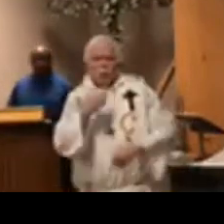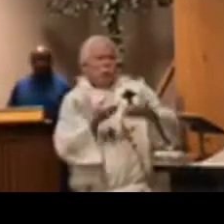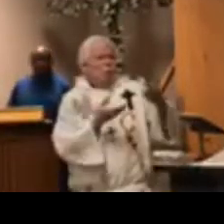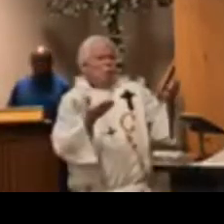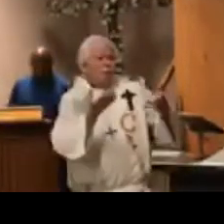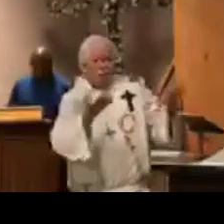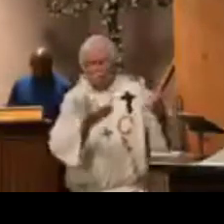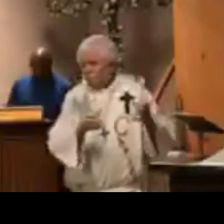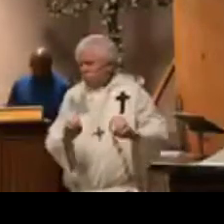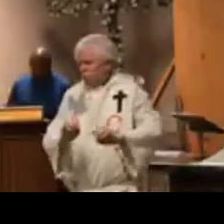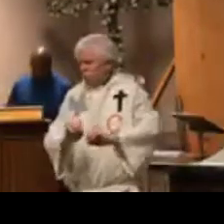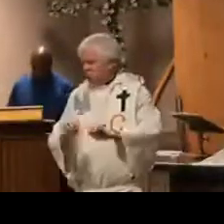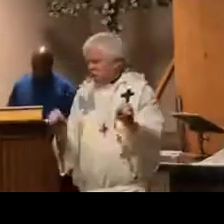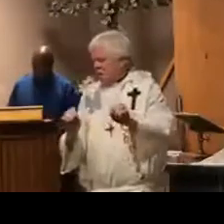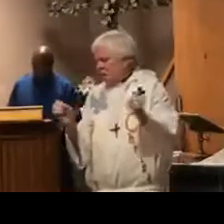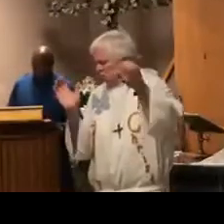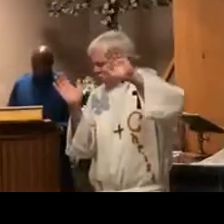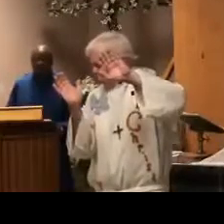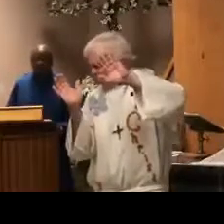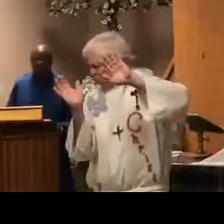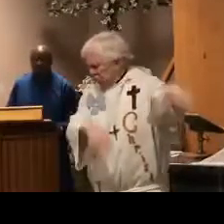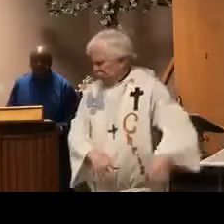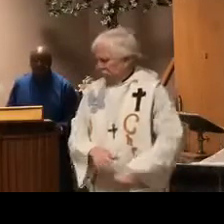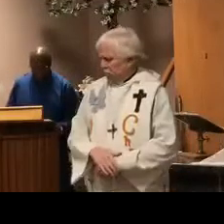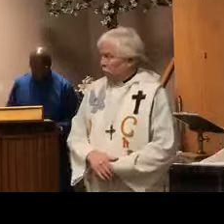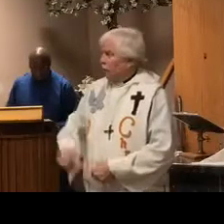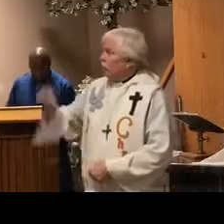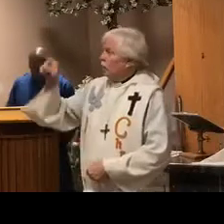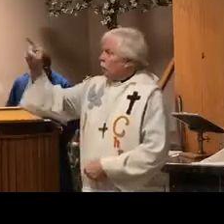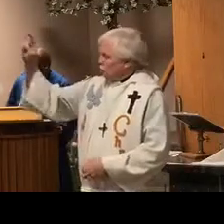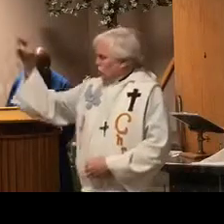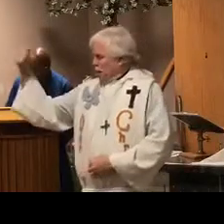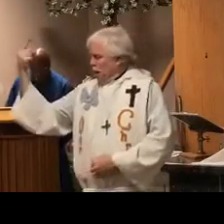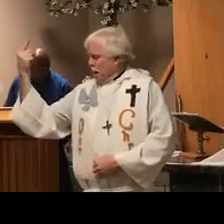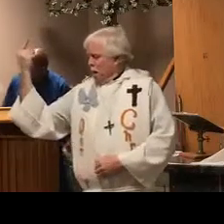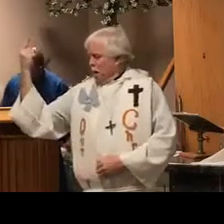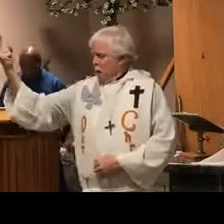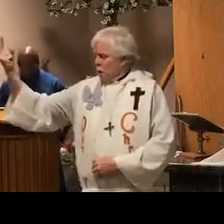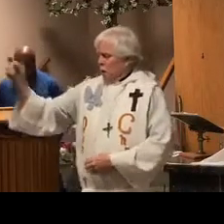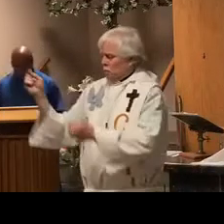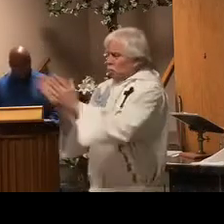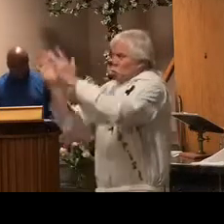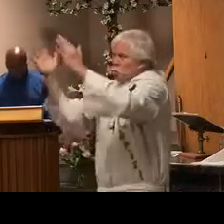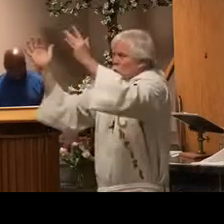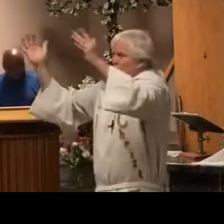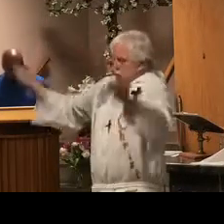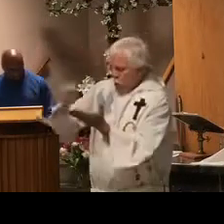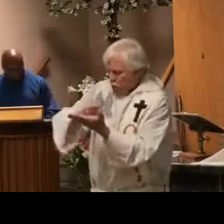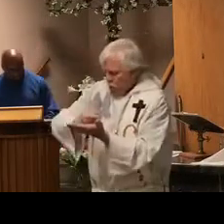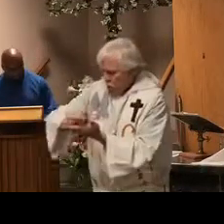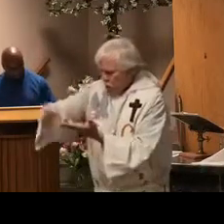Who? Nah, there are none. You alone are glorious and